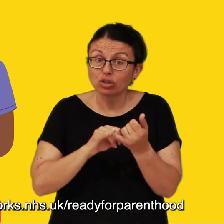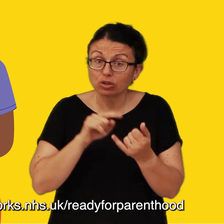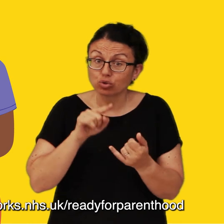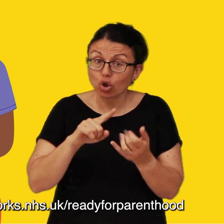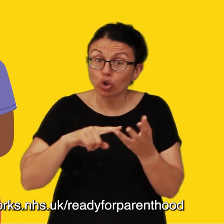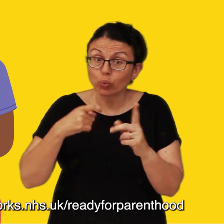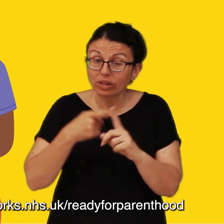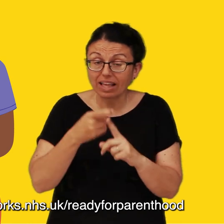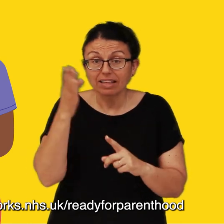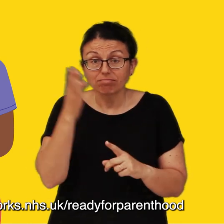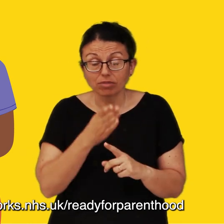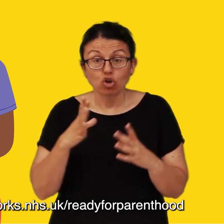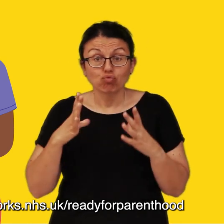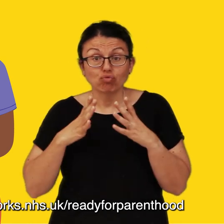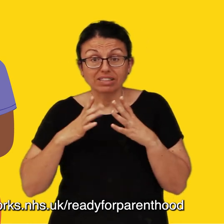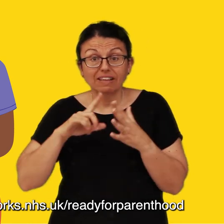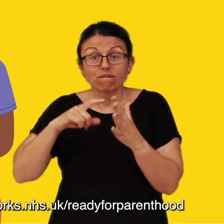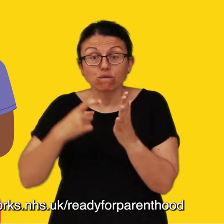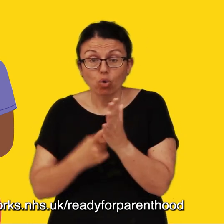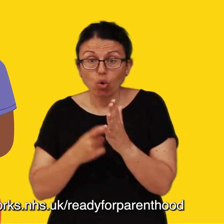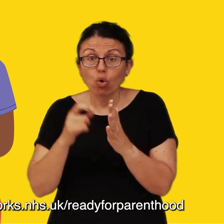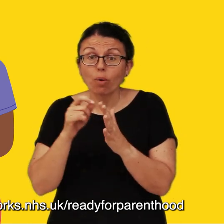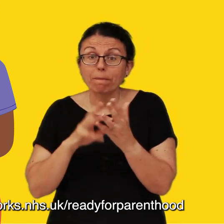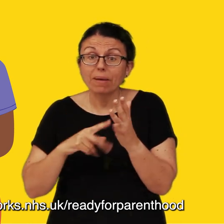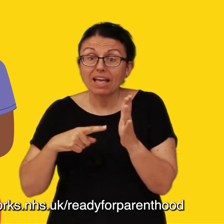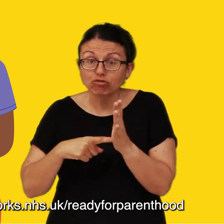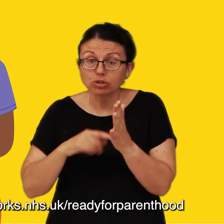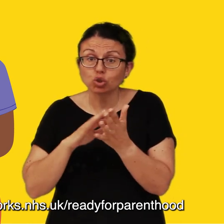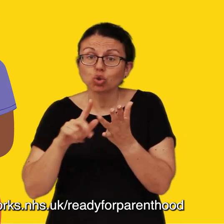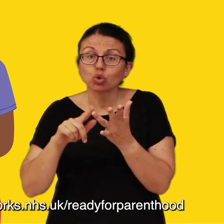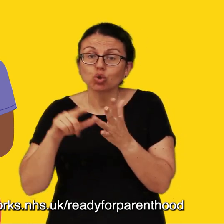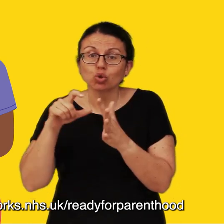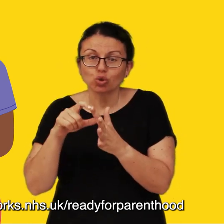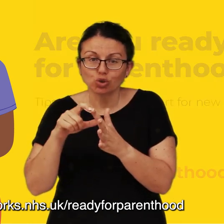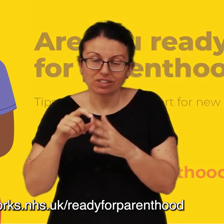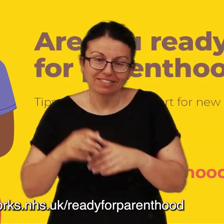.uk www.readyforparenthood.com